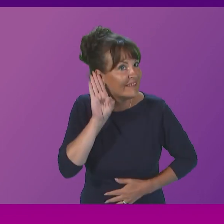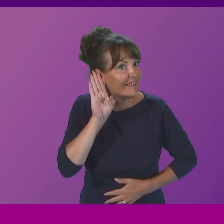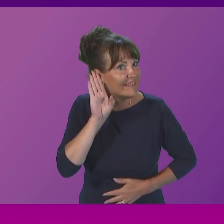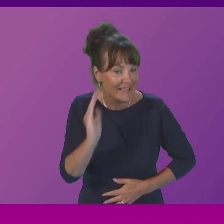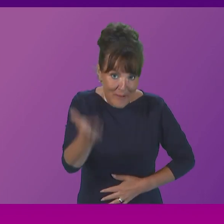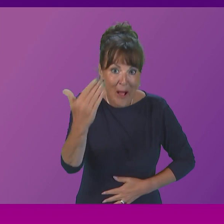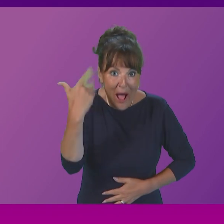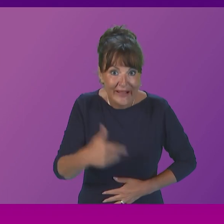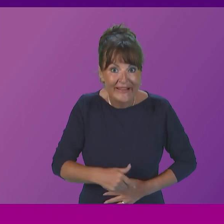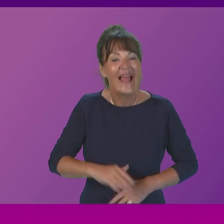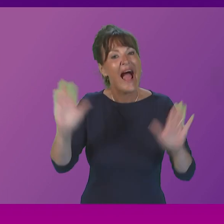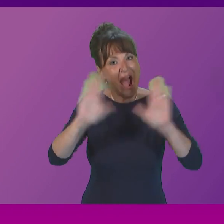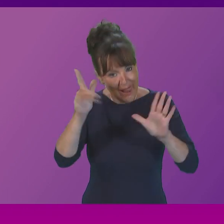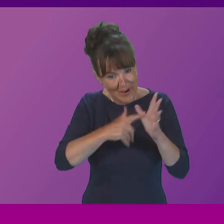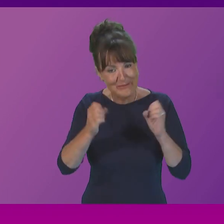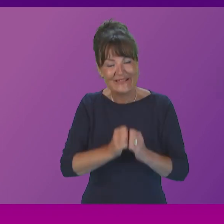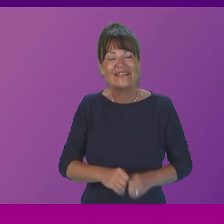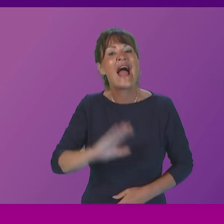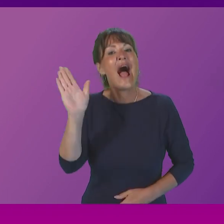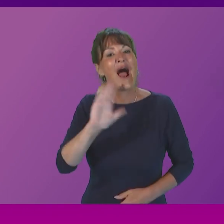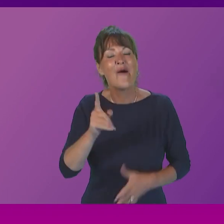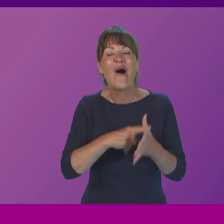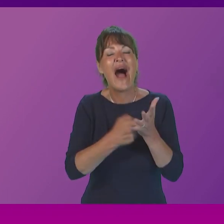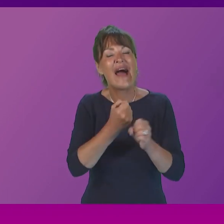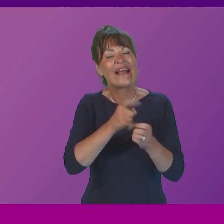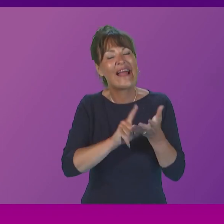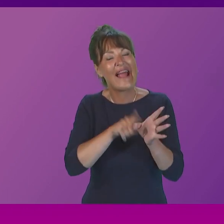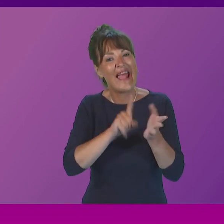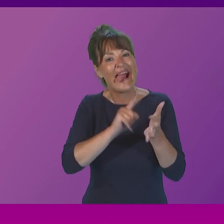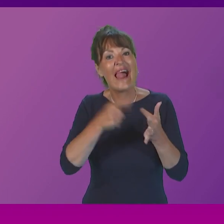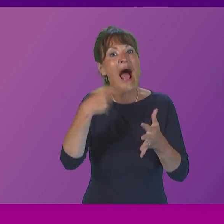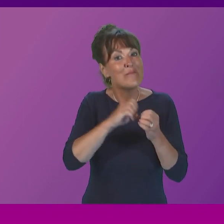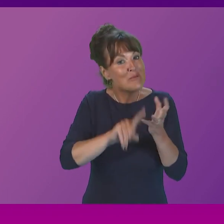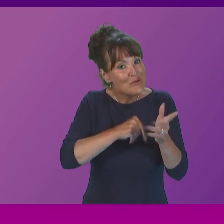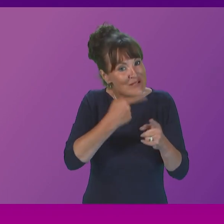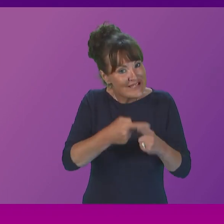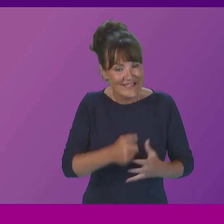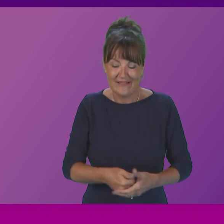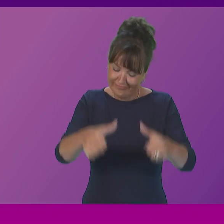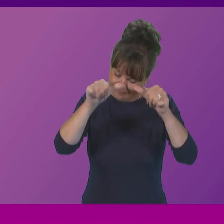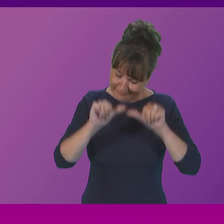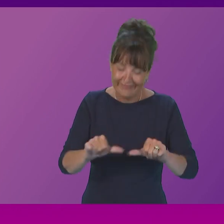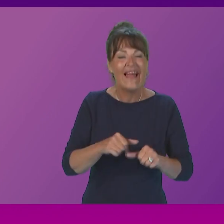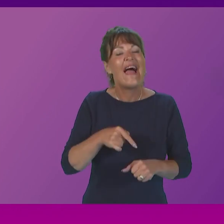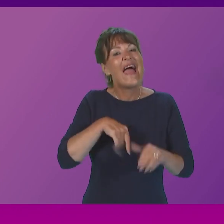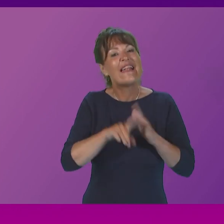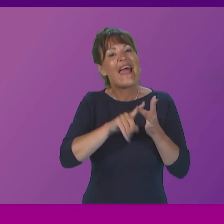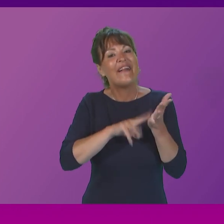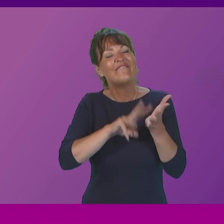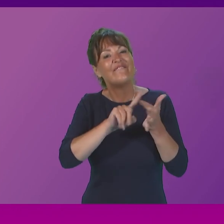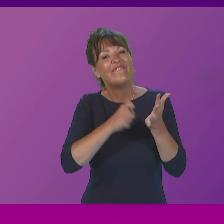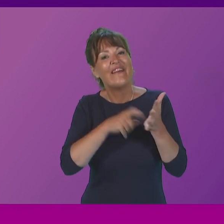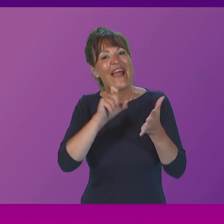Do join me. In Argyll and Bute. Hello, Argyll and Bute. In Inverclyde.